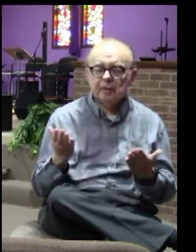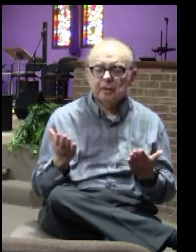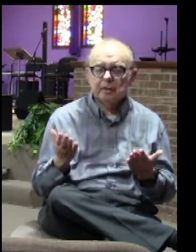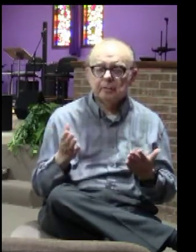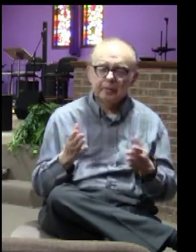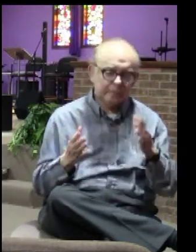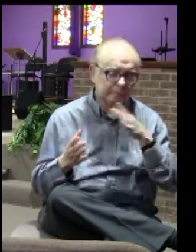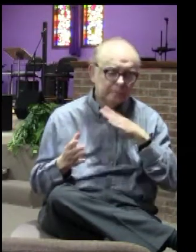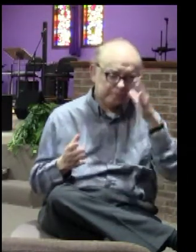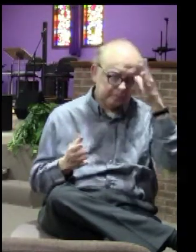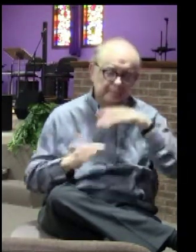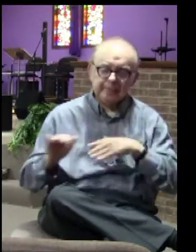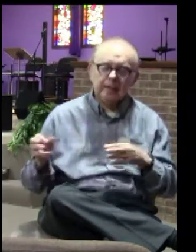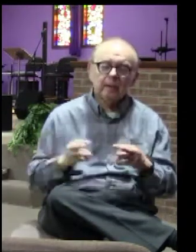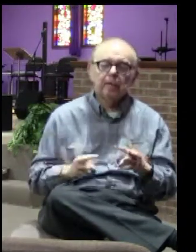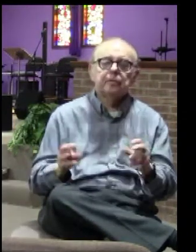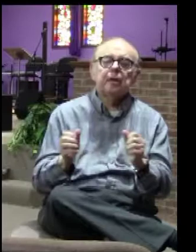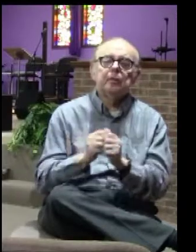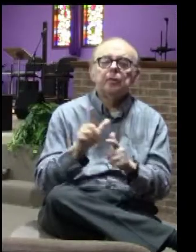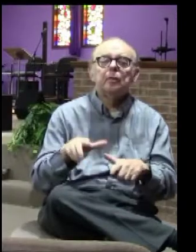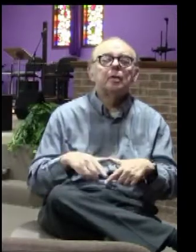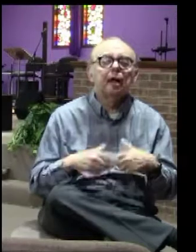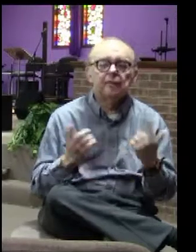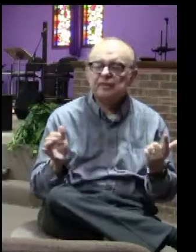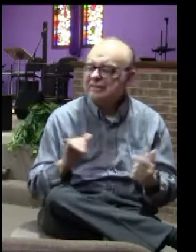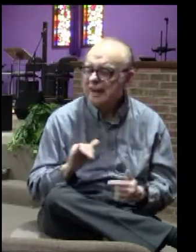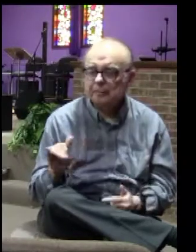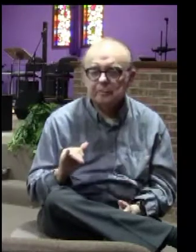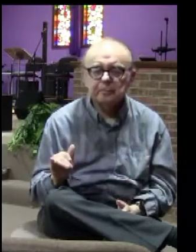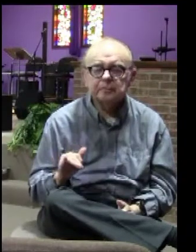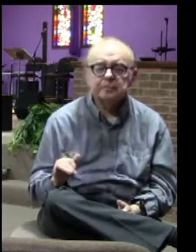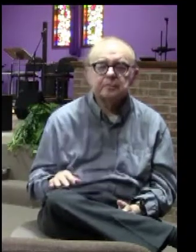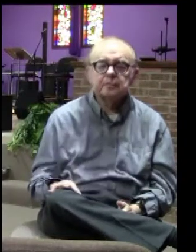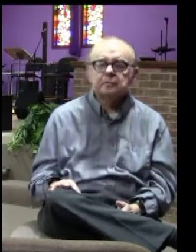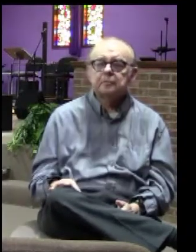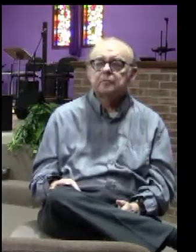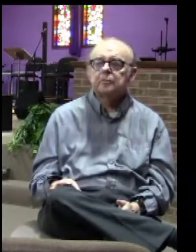Well, ladies and gentlemen, that's the same way it is with our life.